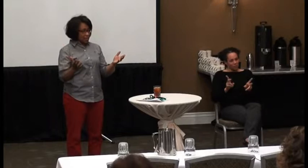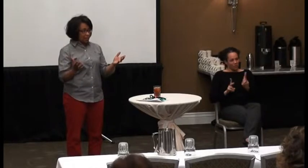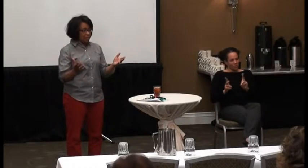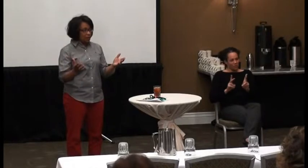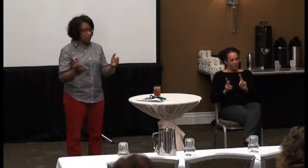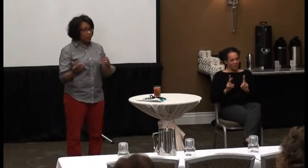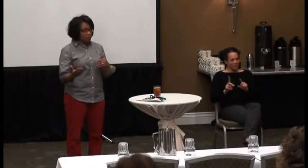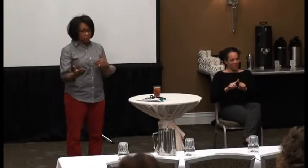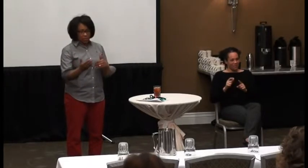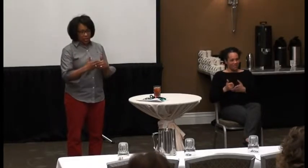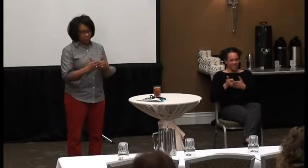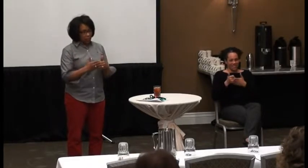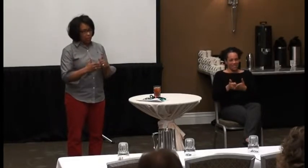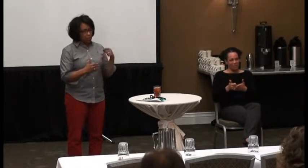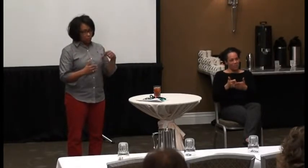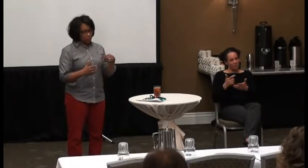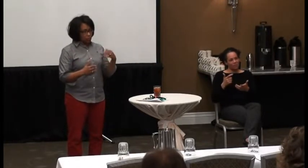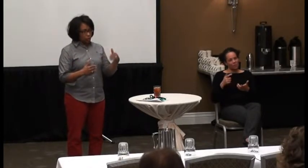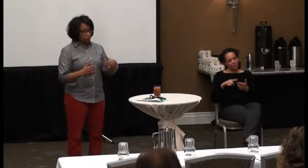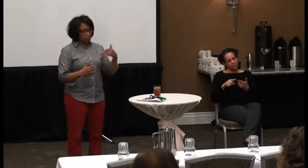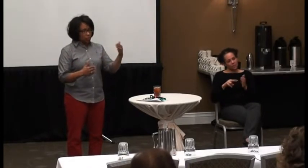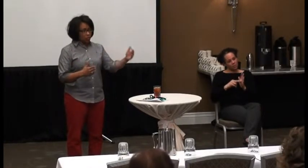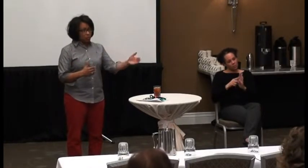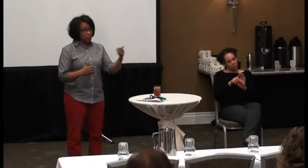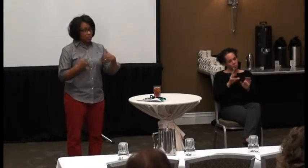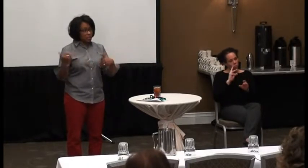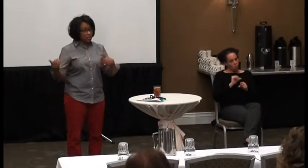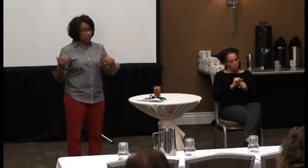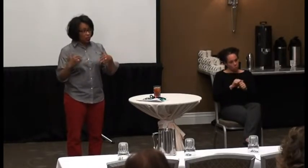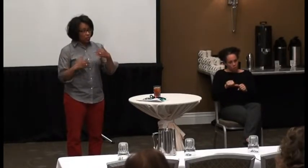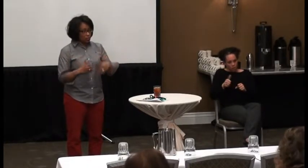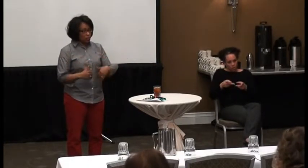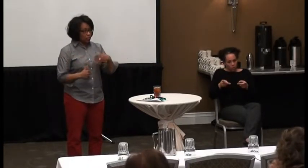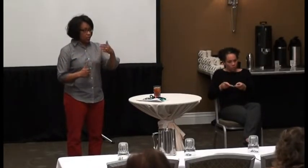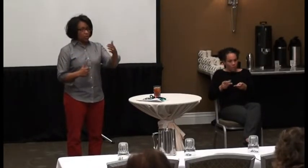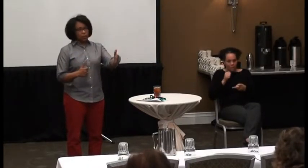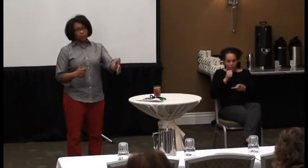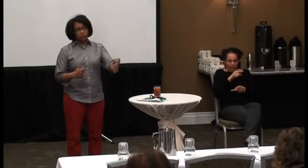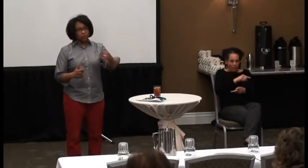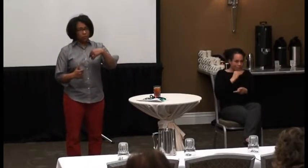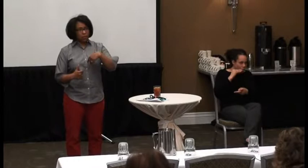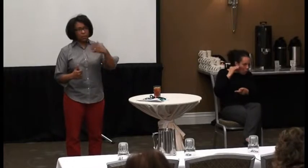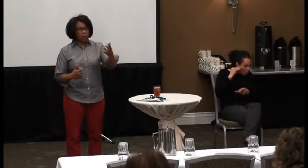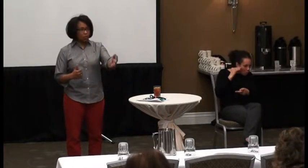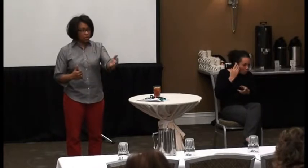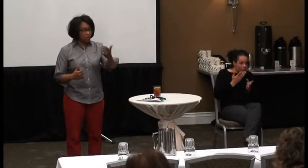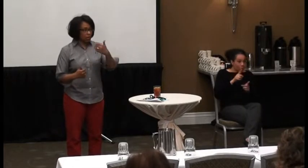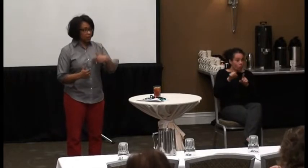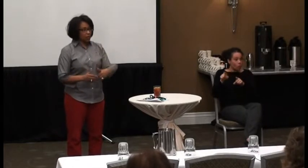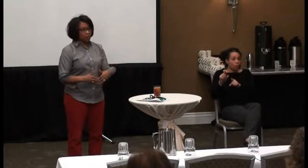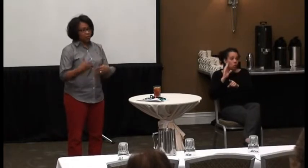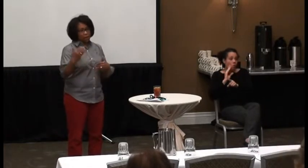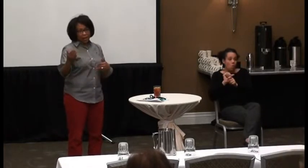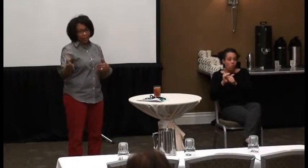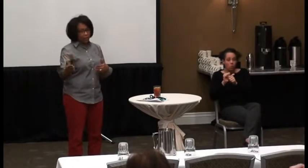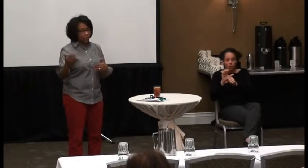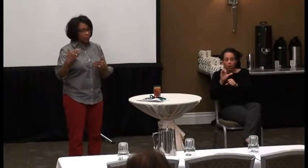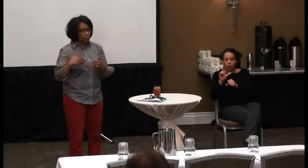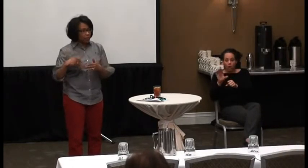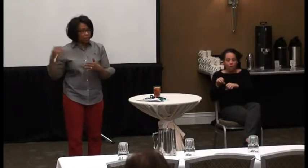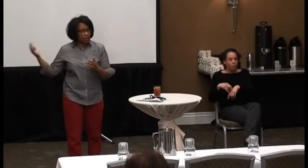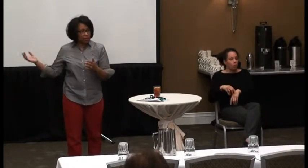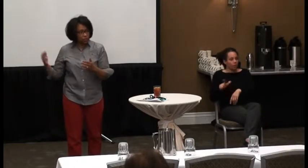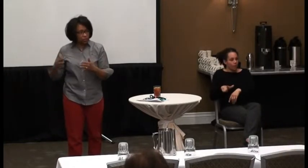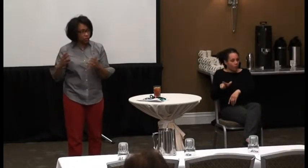around to kind of help? So does that mean you do homework somewhere else besides home? Do you go to the homework club, or you go to the library